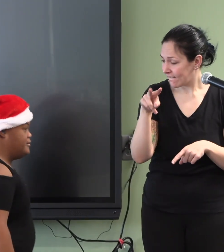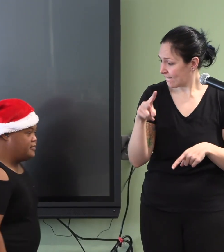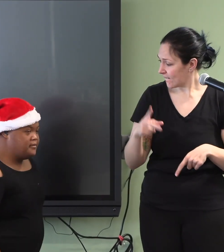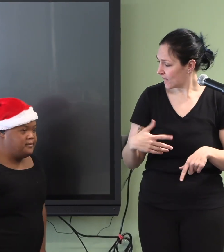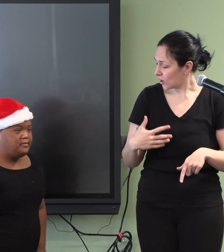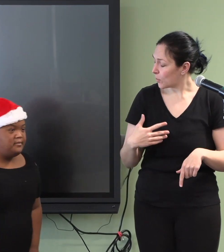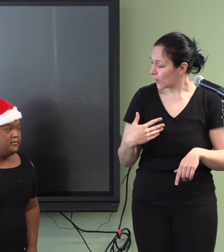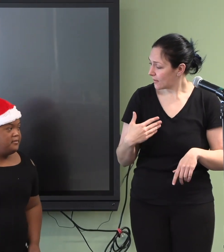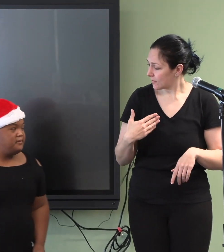Good morning.